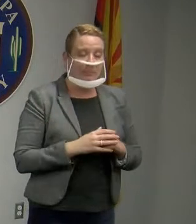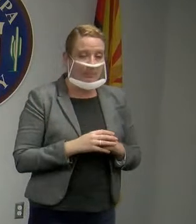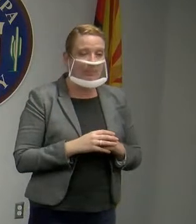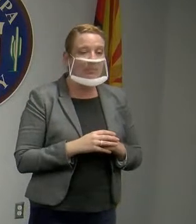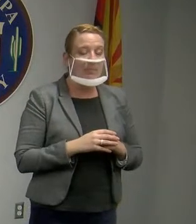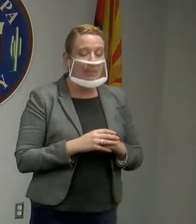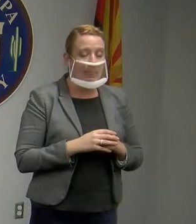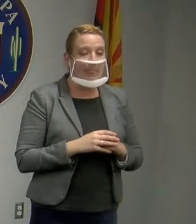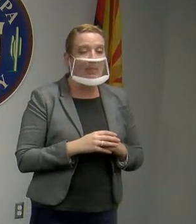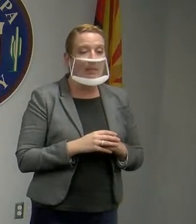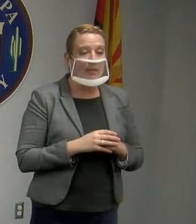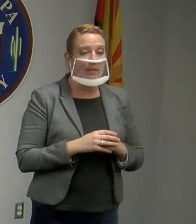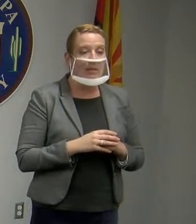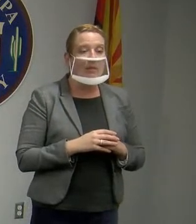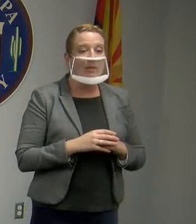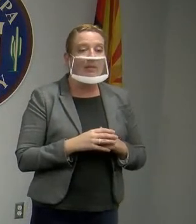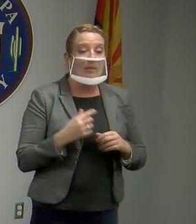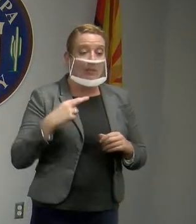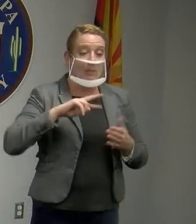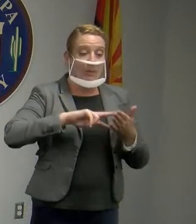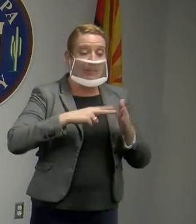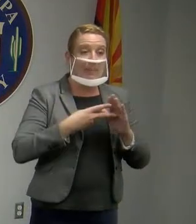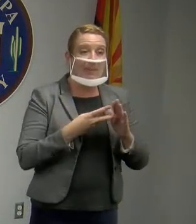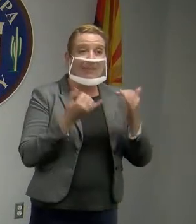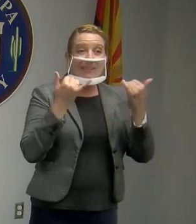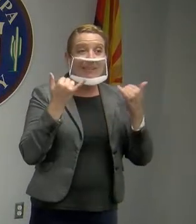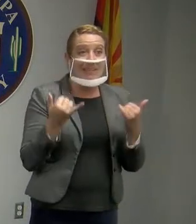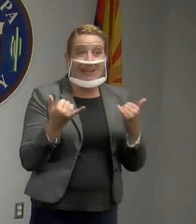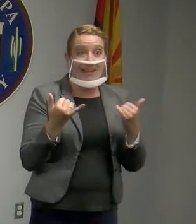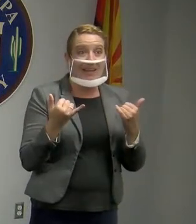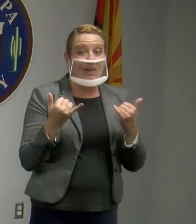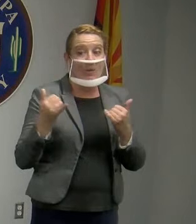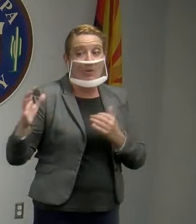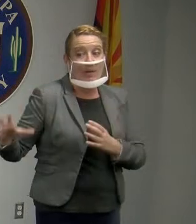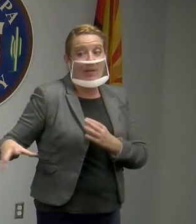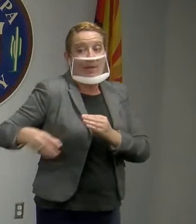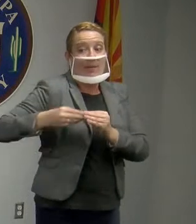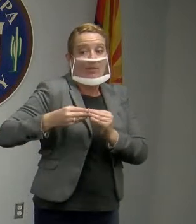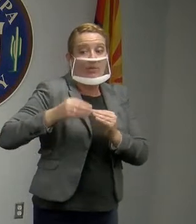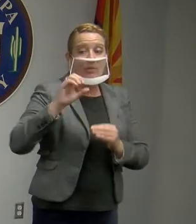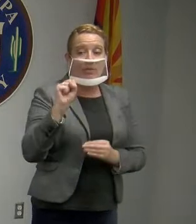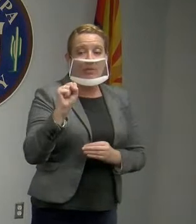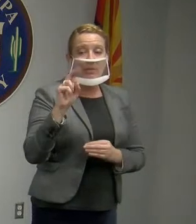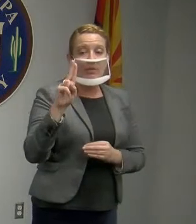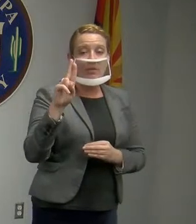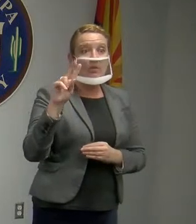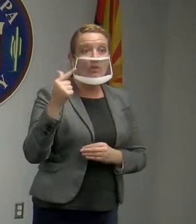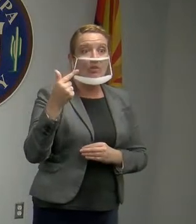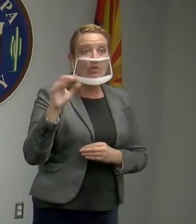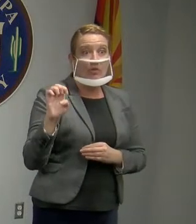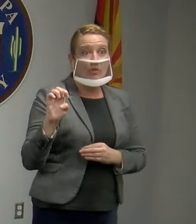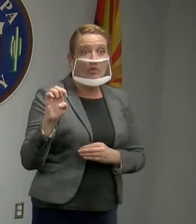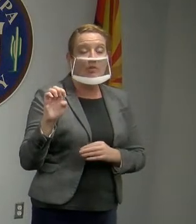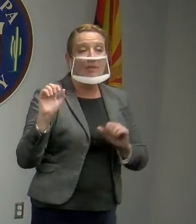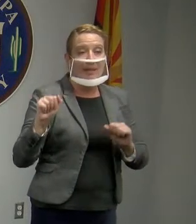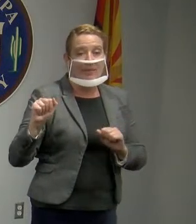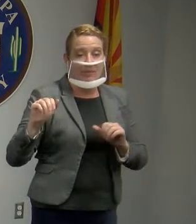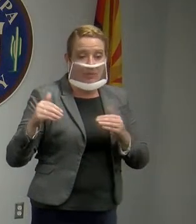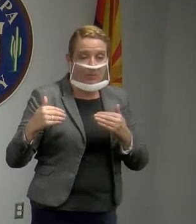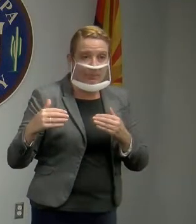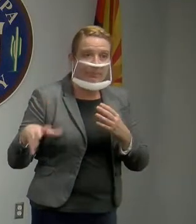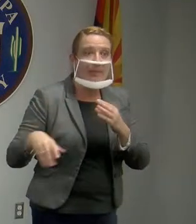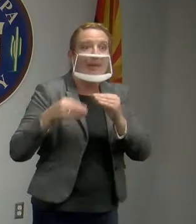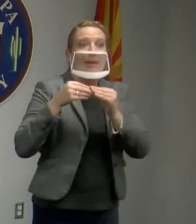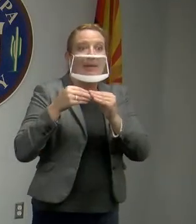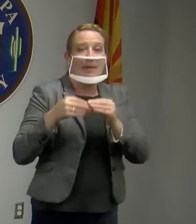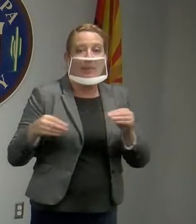puts us into a range of surge. We're entering our surge capacity, and as we had planned for, if we needed